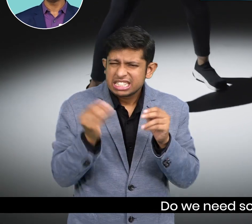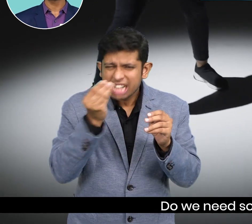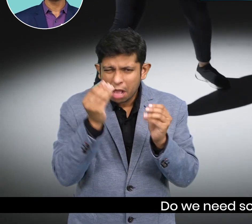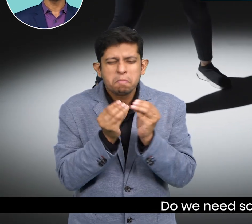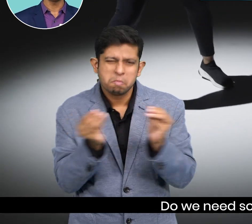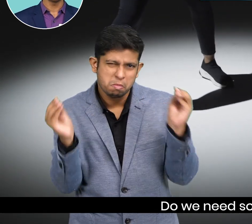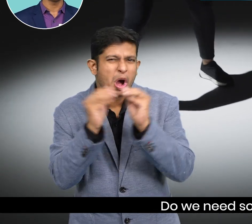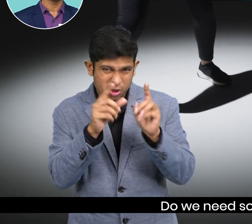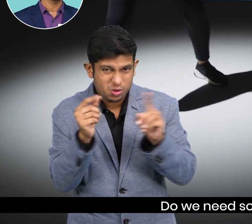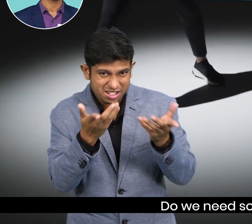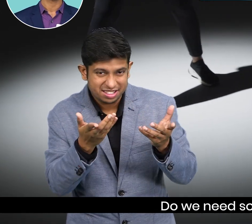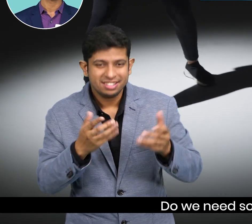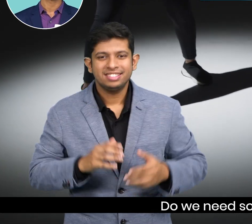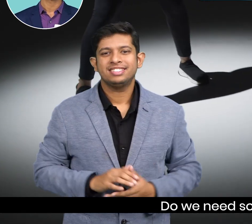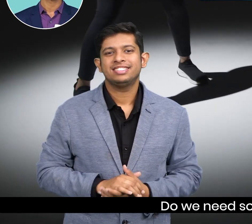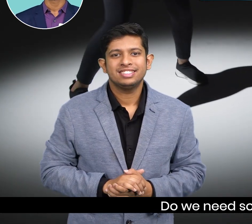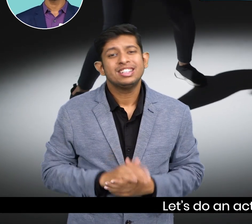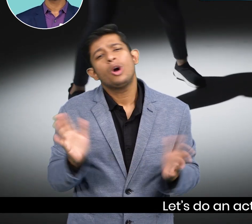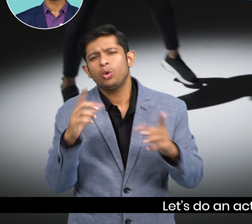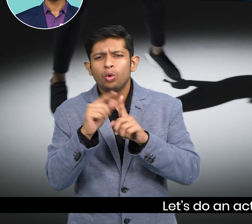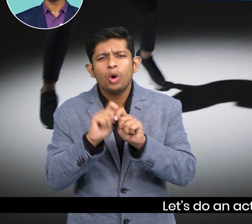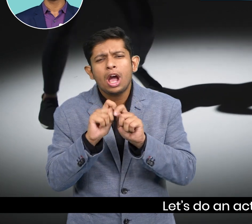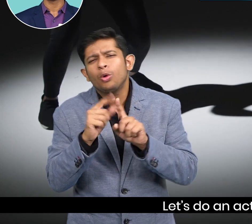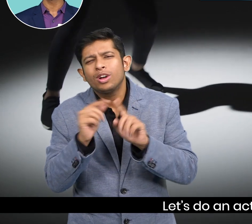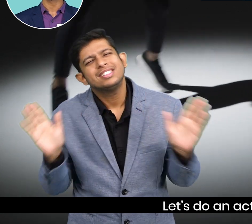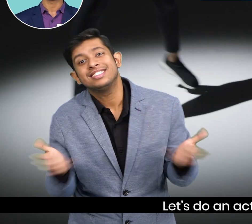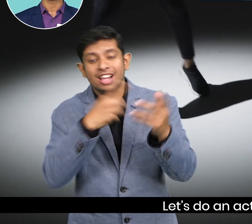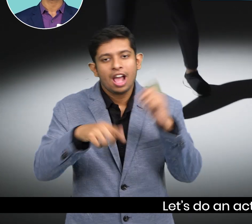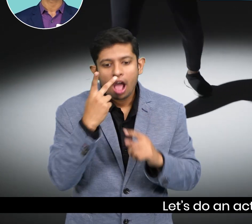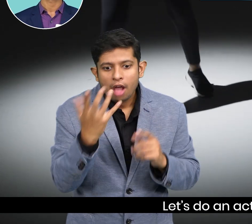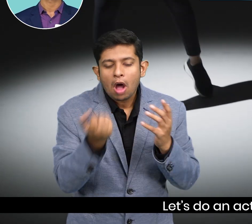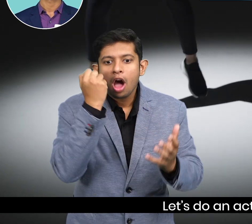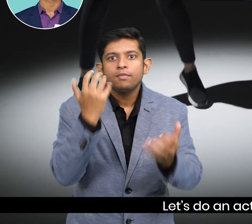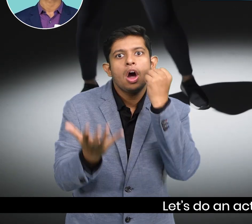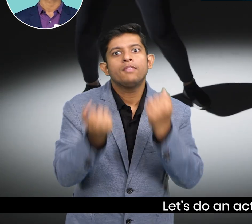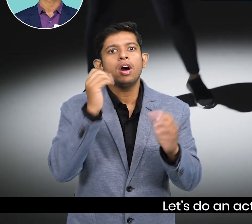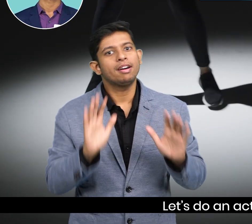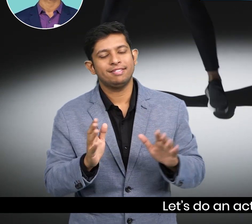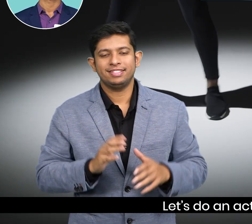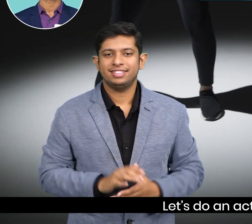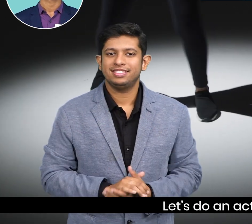Do we need something more? Let's do an activity to find out.